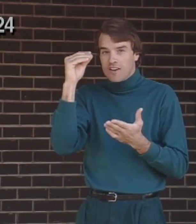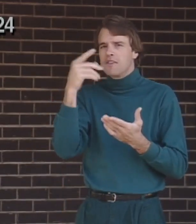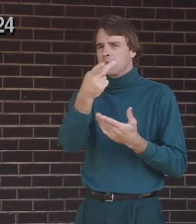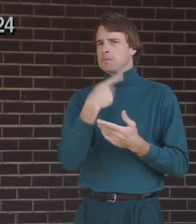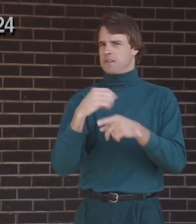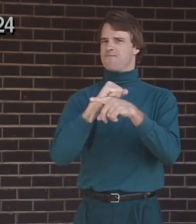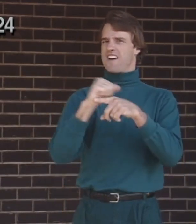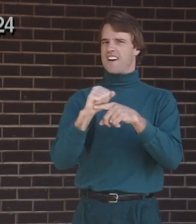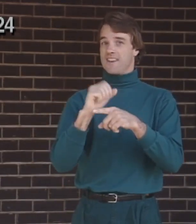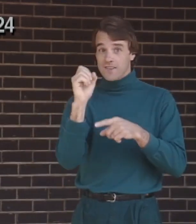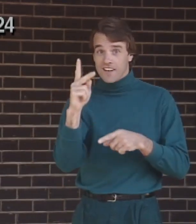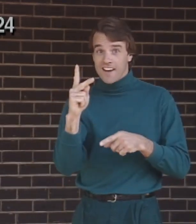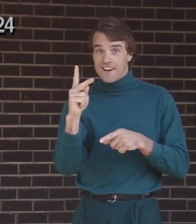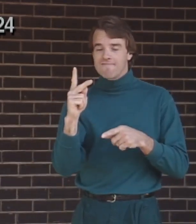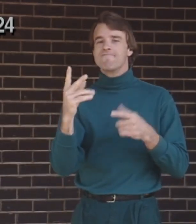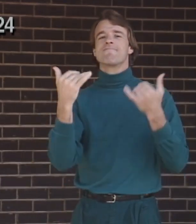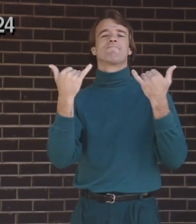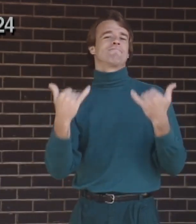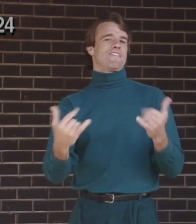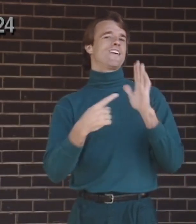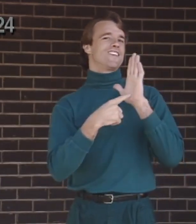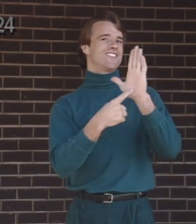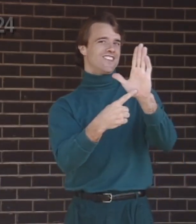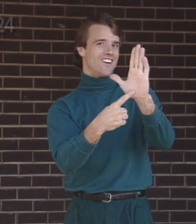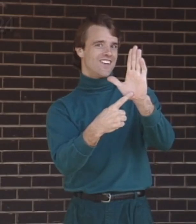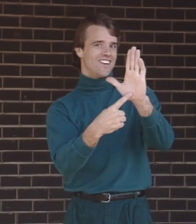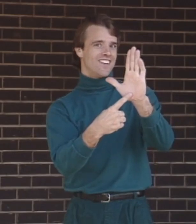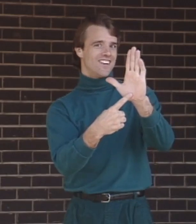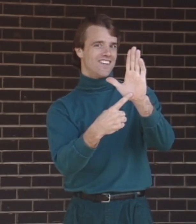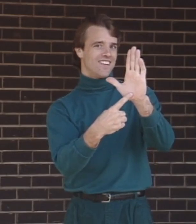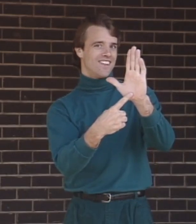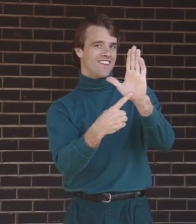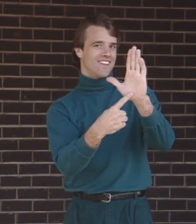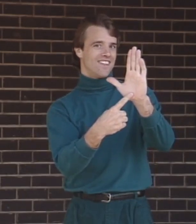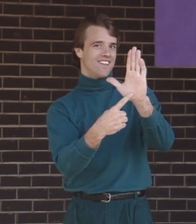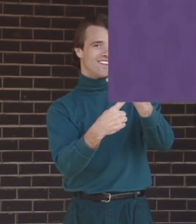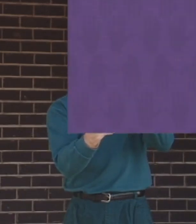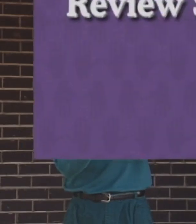those signs we recently learned, okay? Let's do it now.